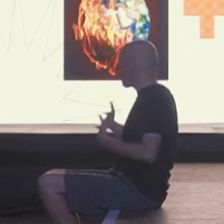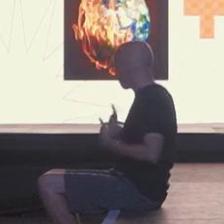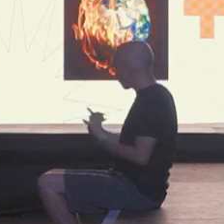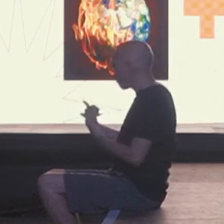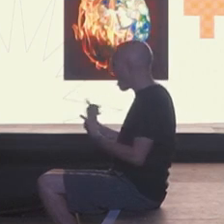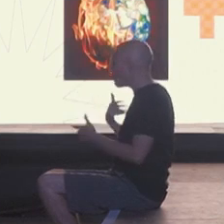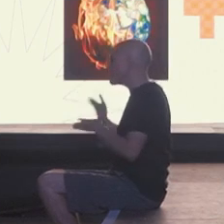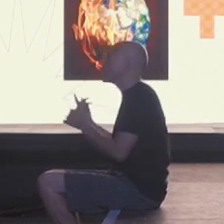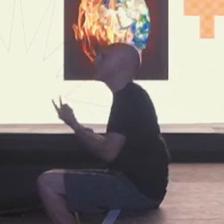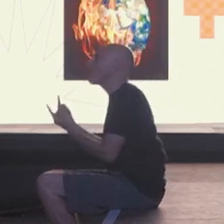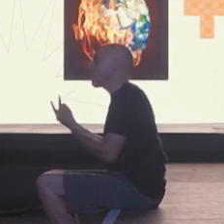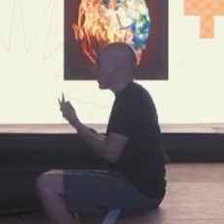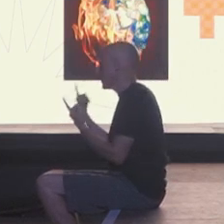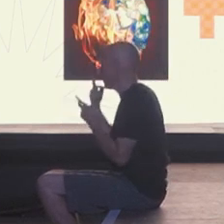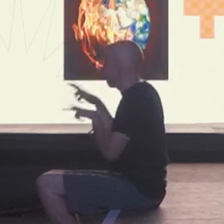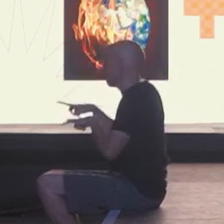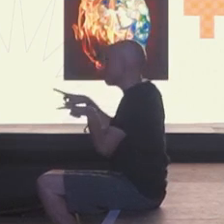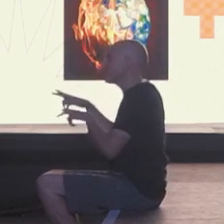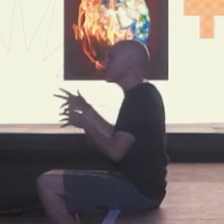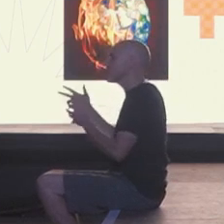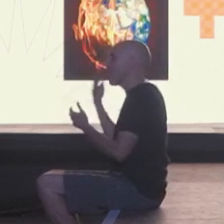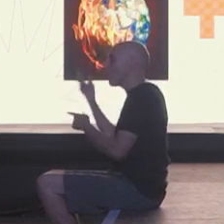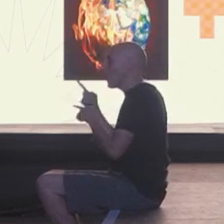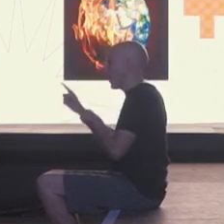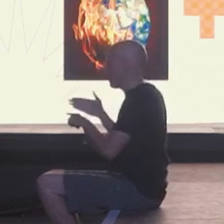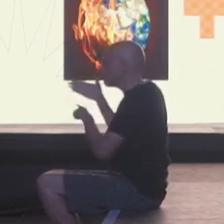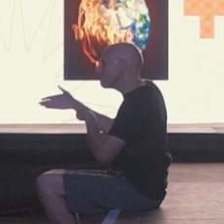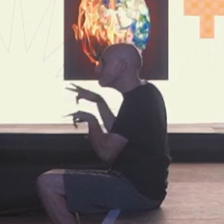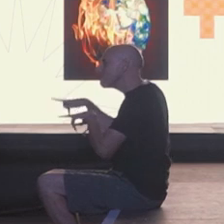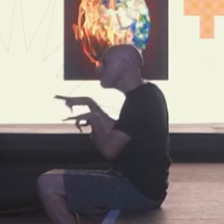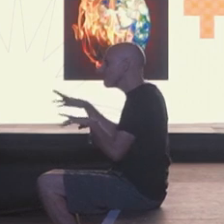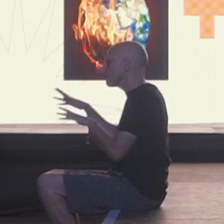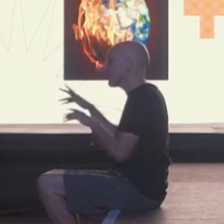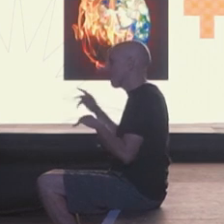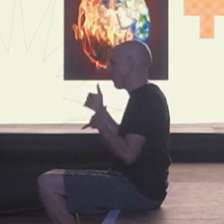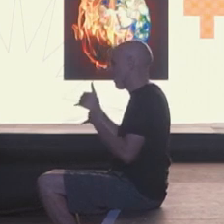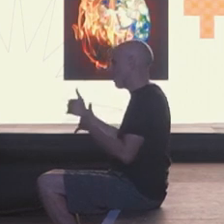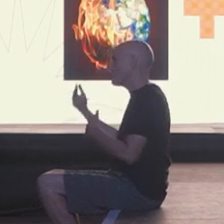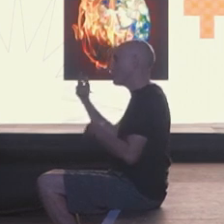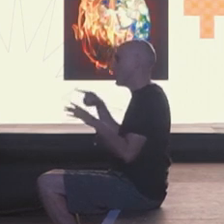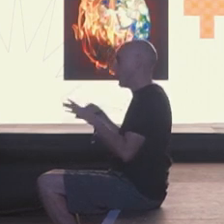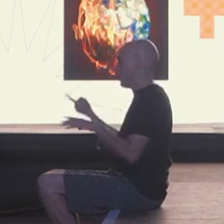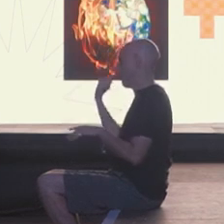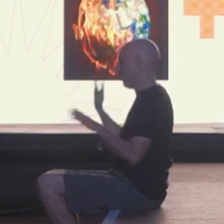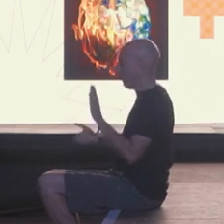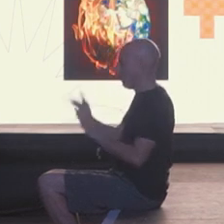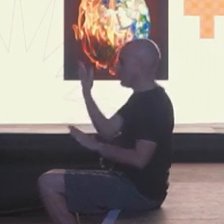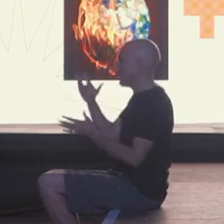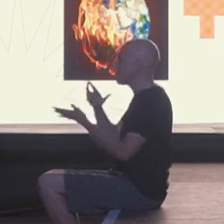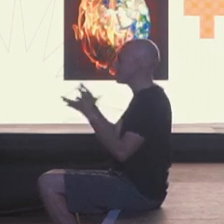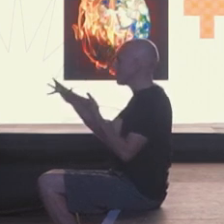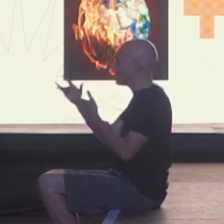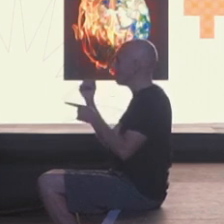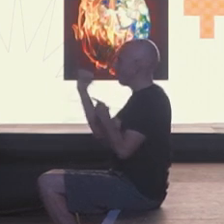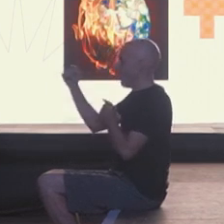great about this. And then about 2 years in, I went to my first Extinction Rebellion protest, which was when